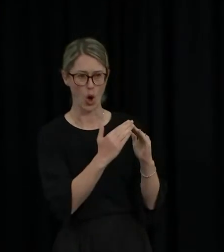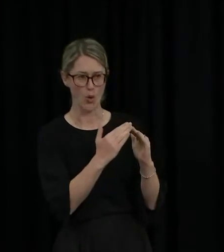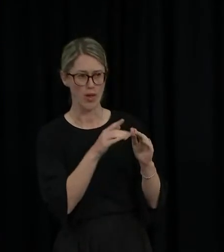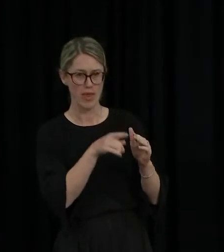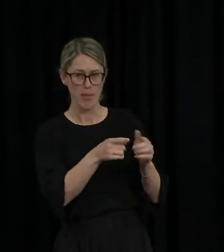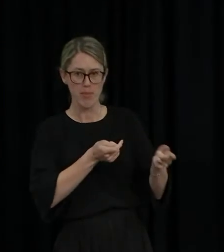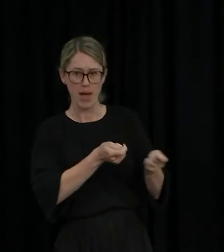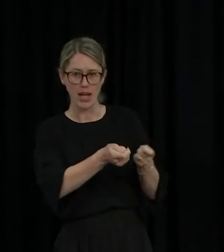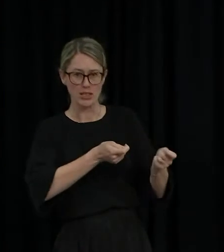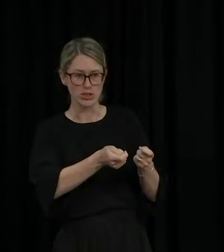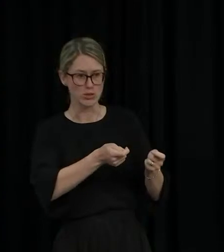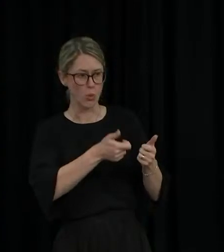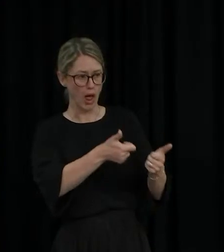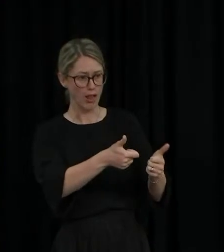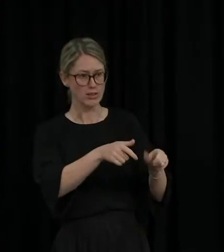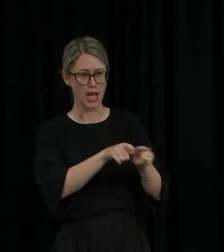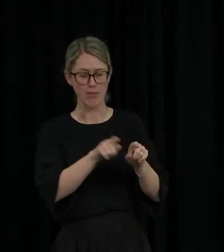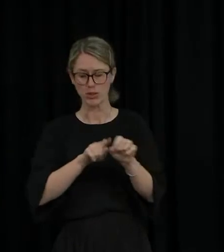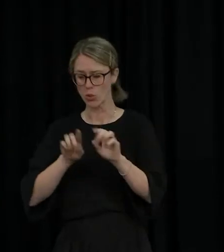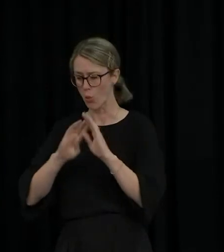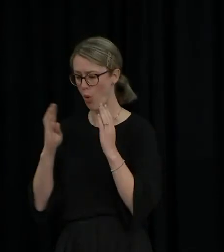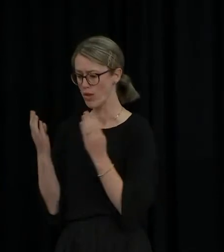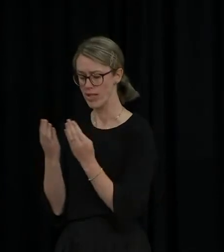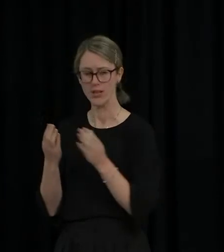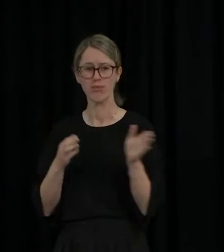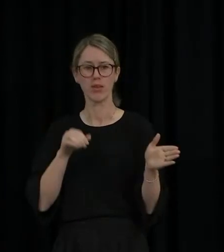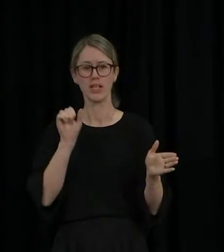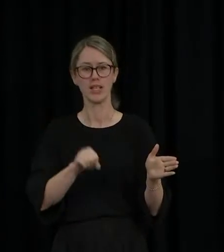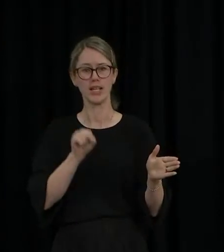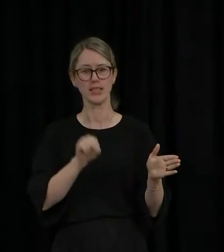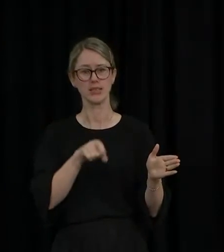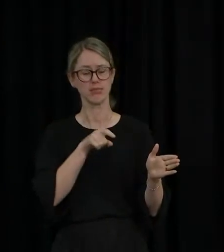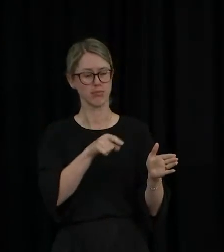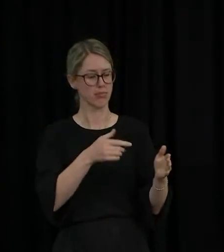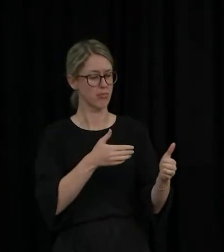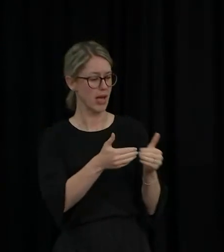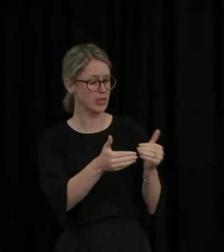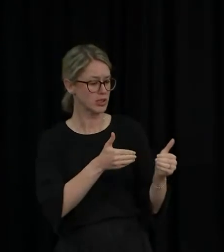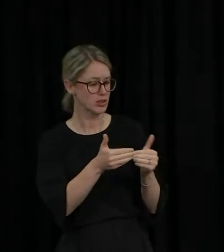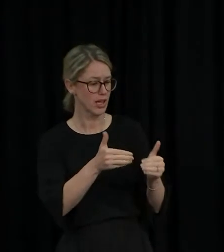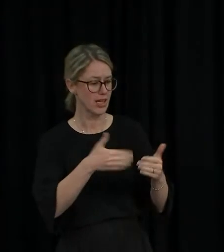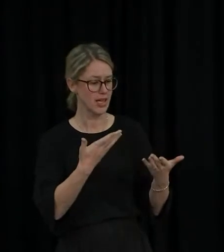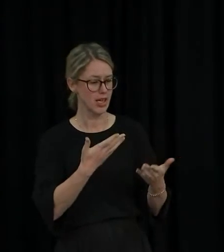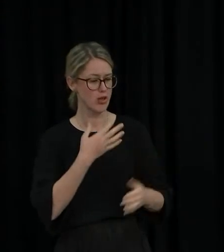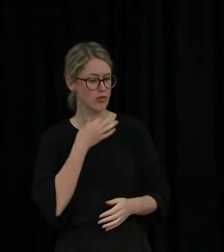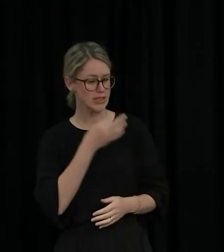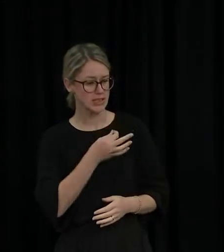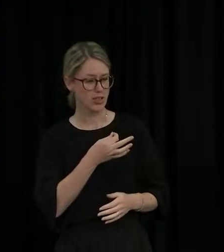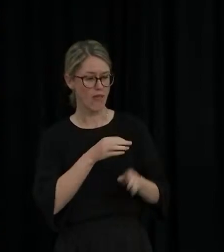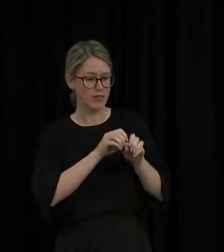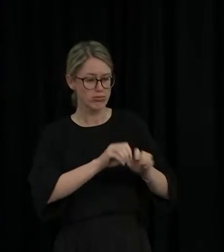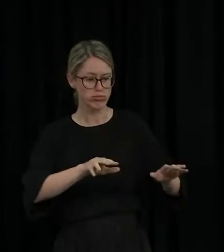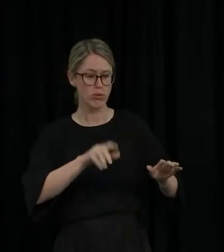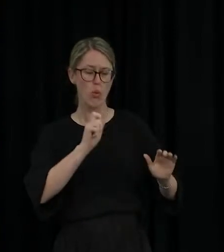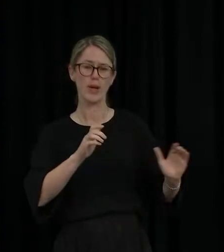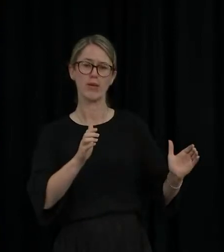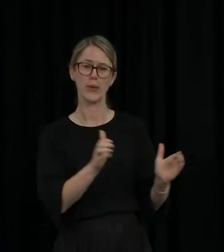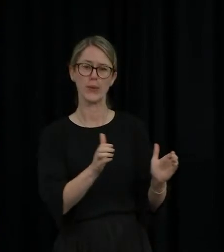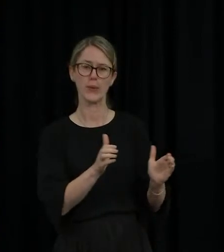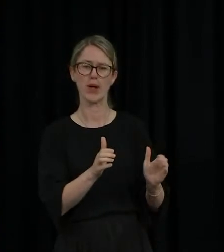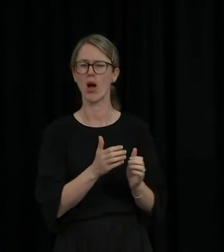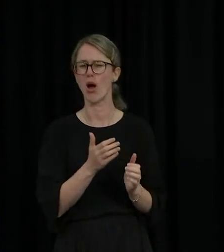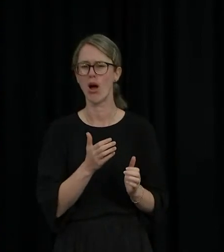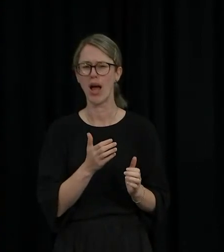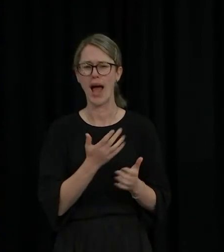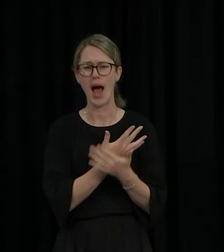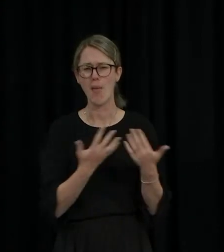a quarantine facility? Yes, they are. They're being managed to contain any risk of infection, and there's a very small